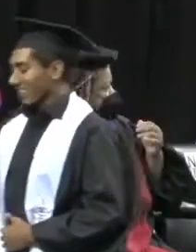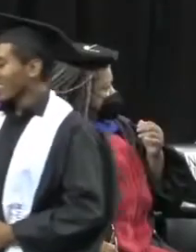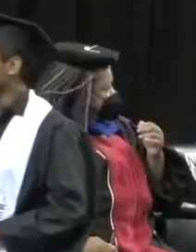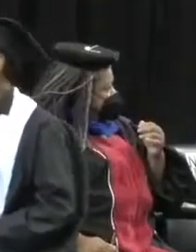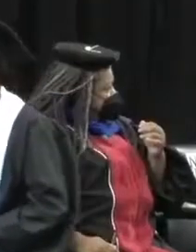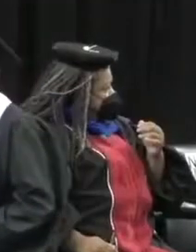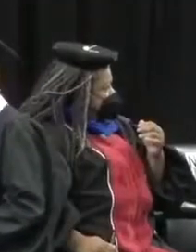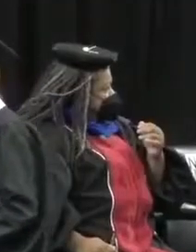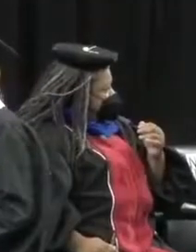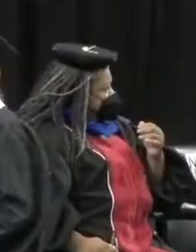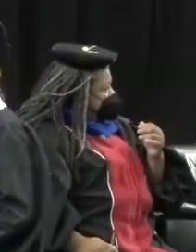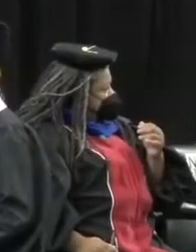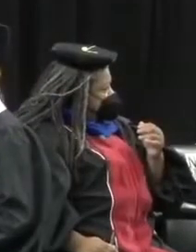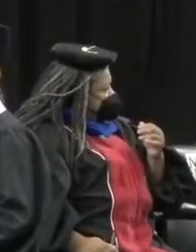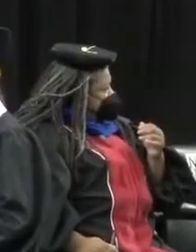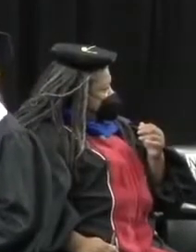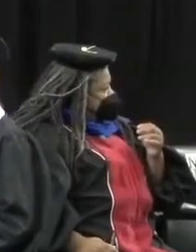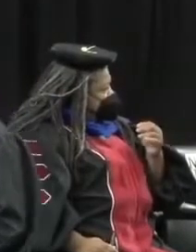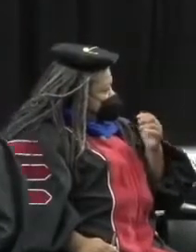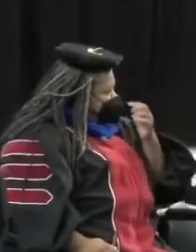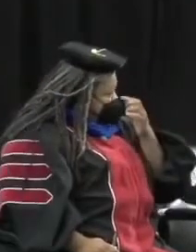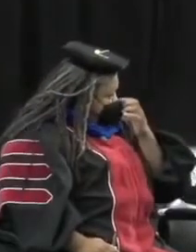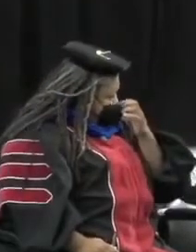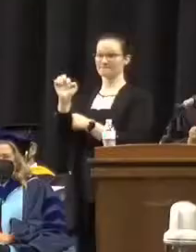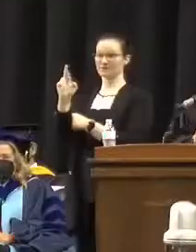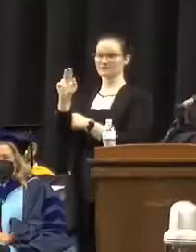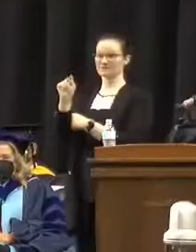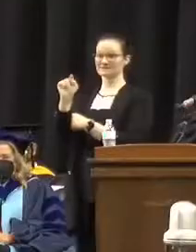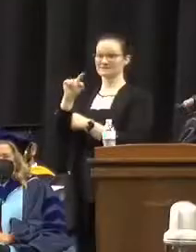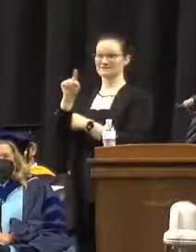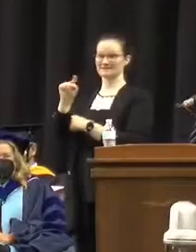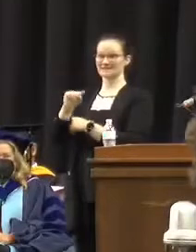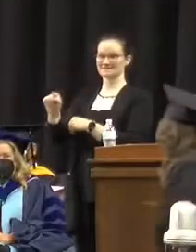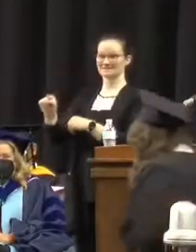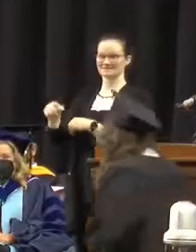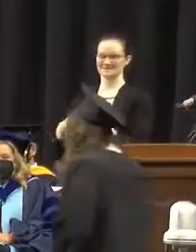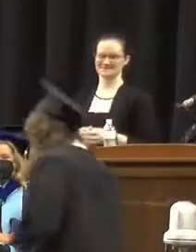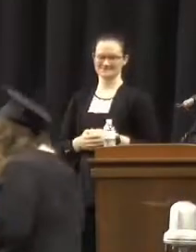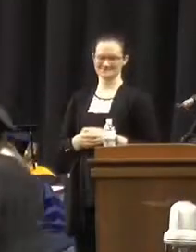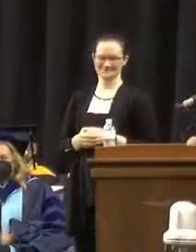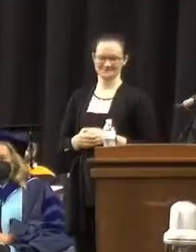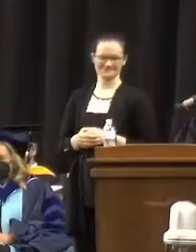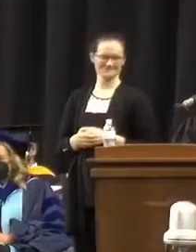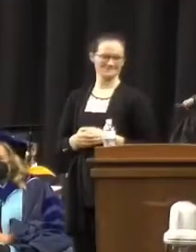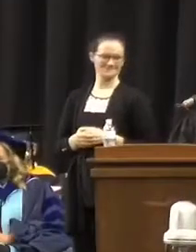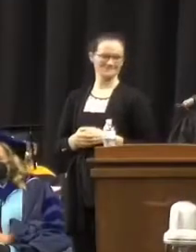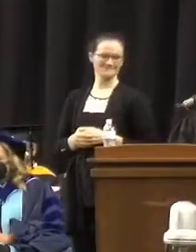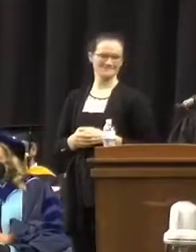Adriana V. Martínez.